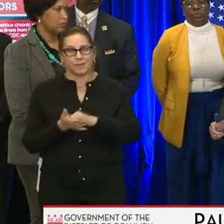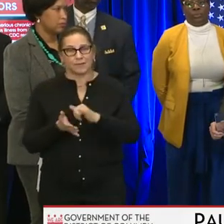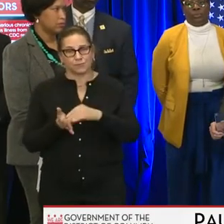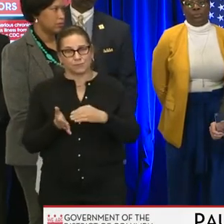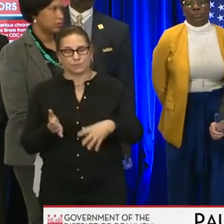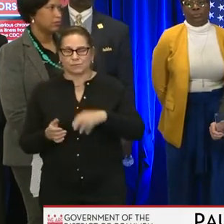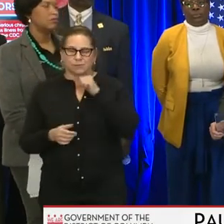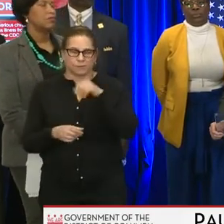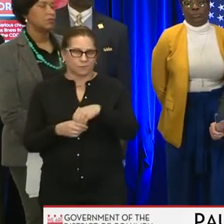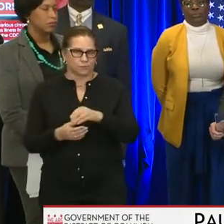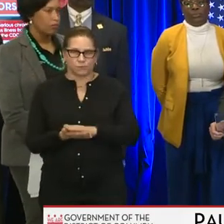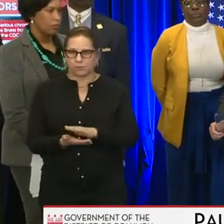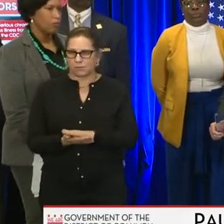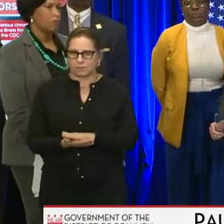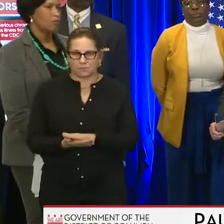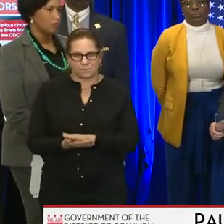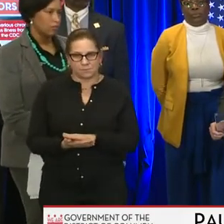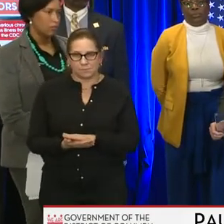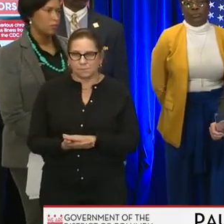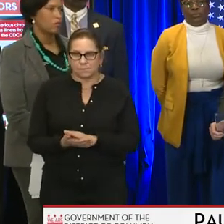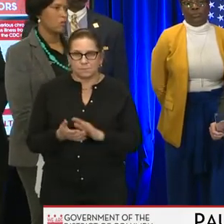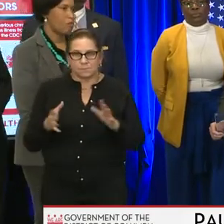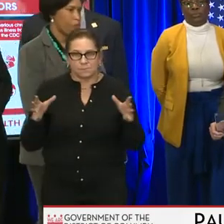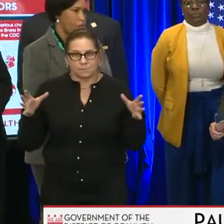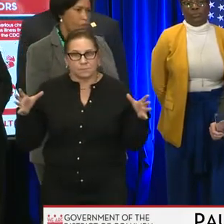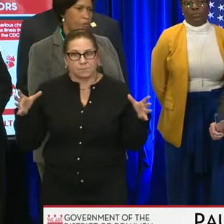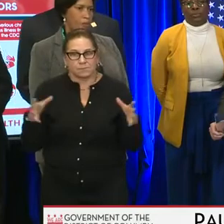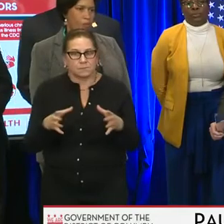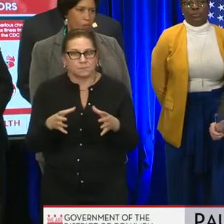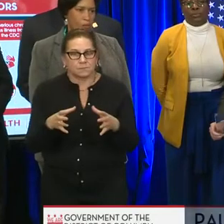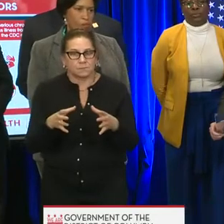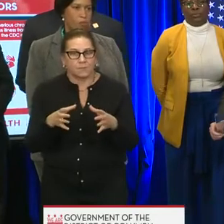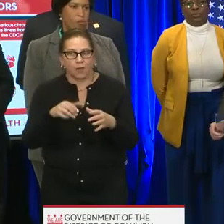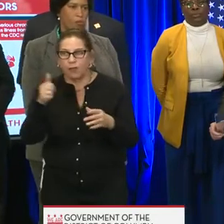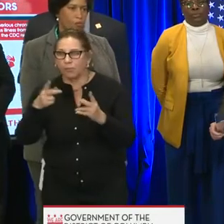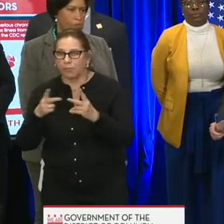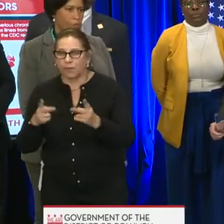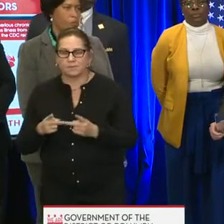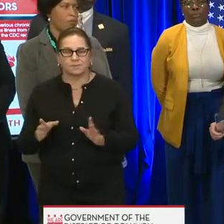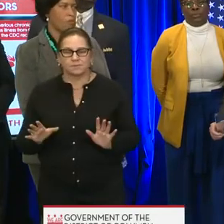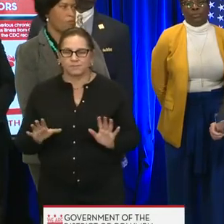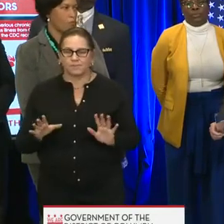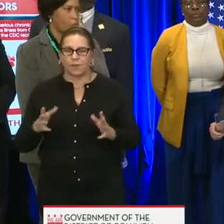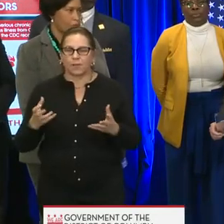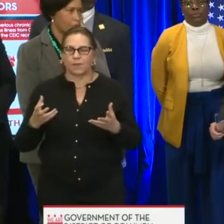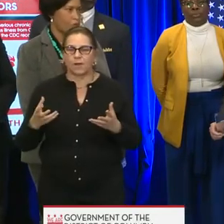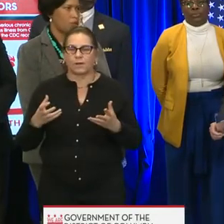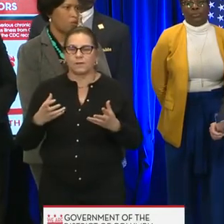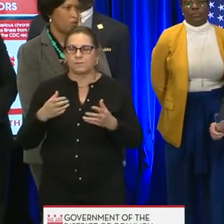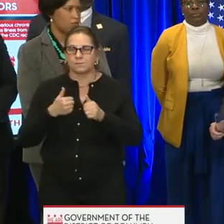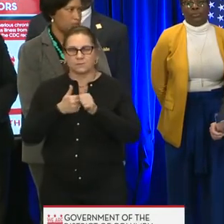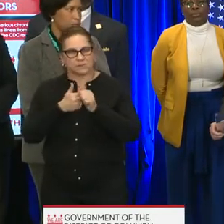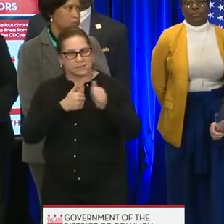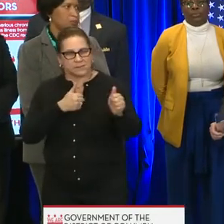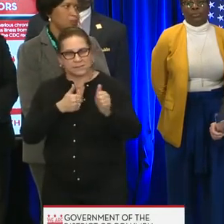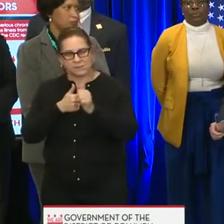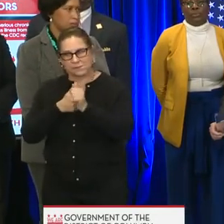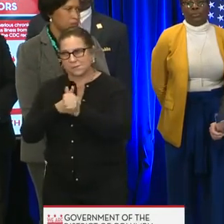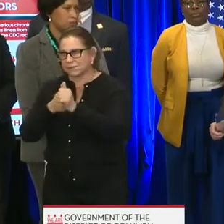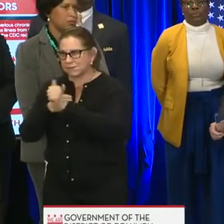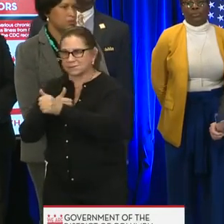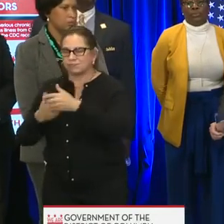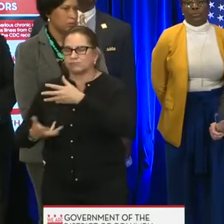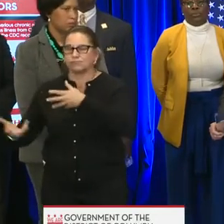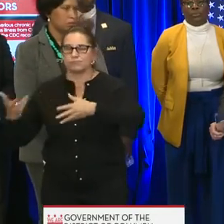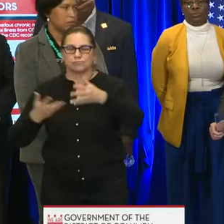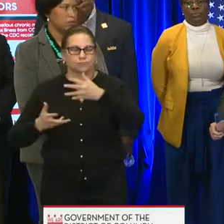be congregating elsewhere. We are doing this to encourage the social distancing that is imperative as part of our mitigation